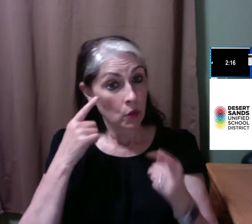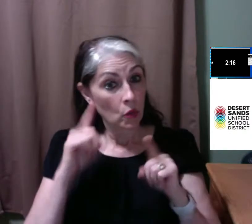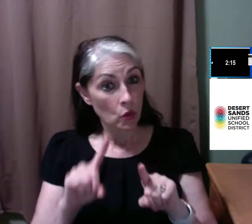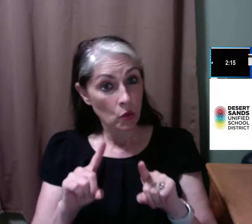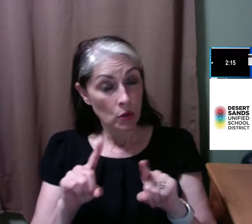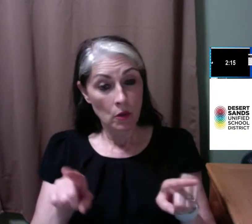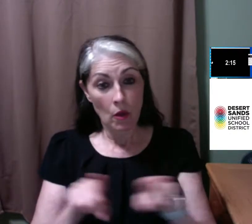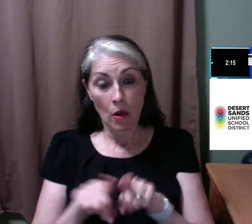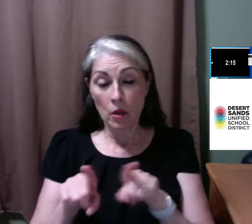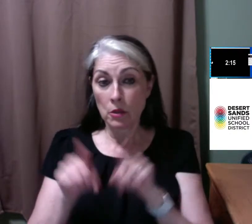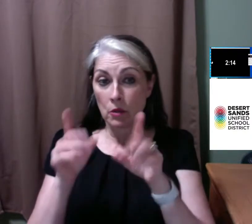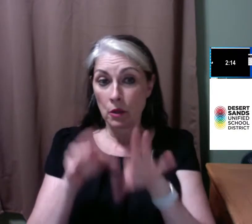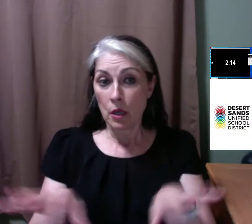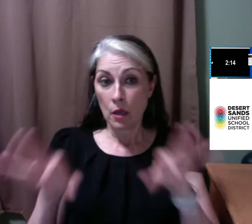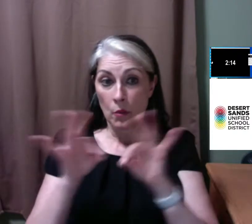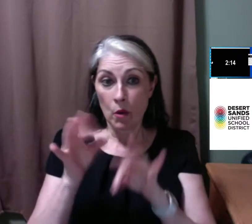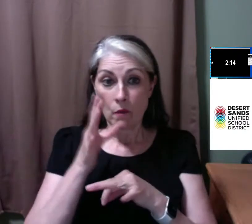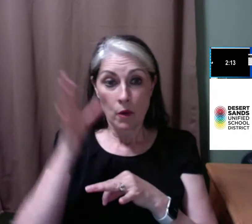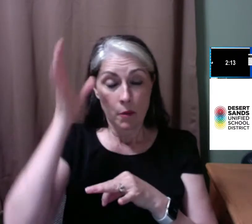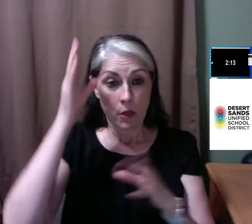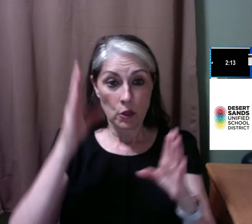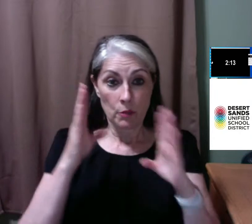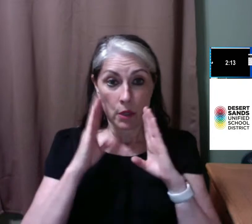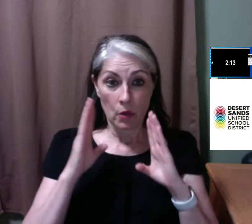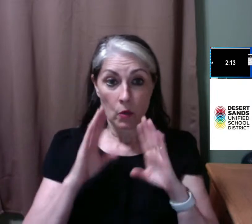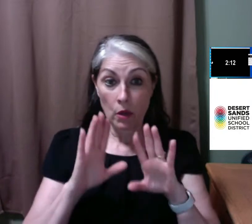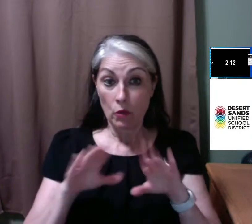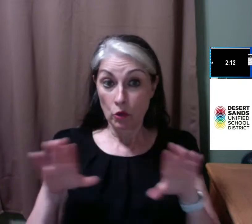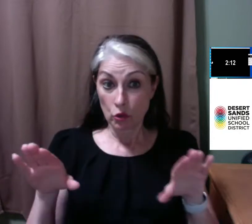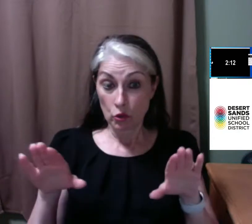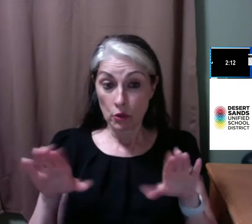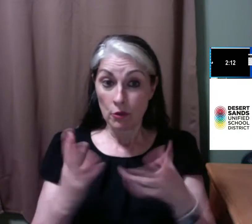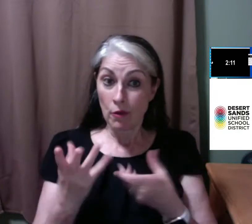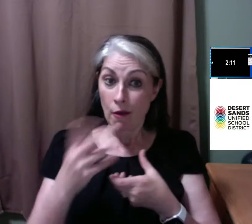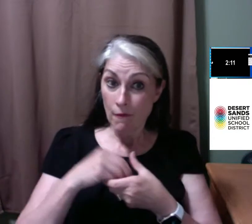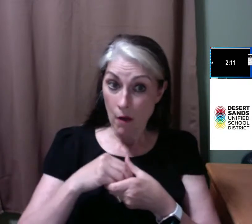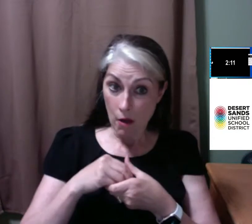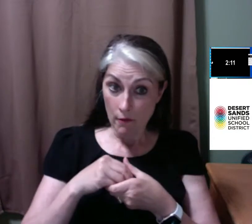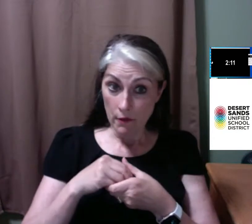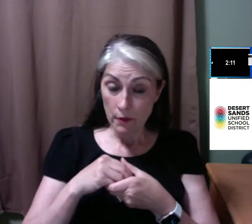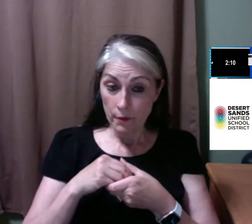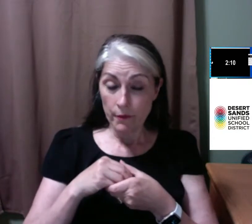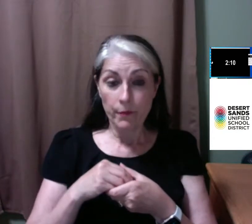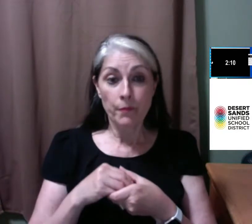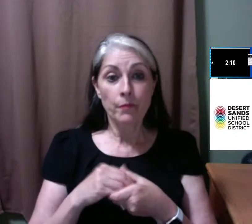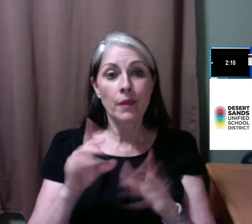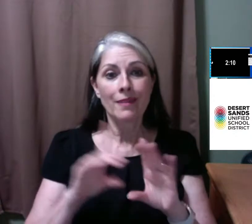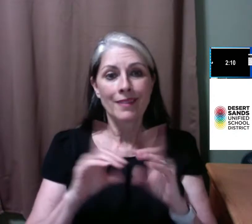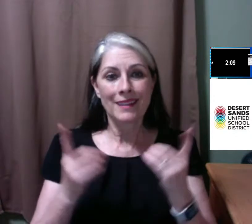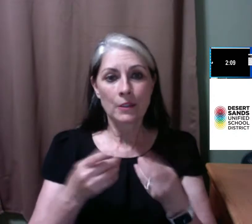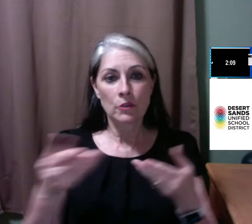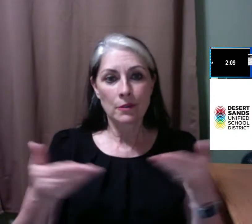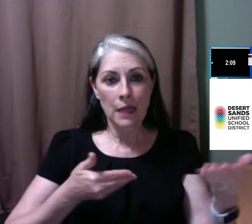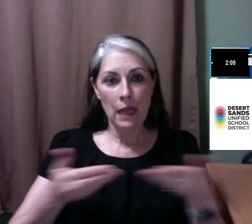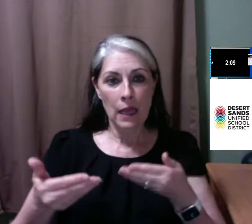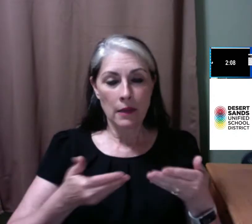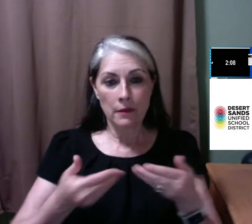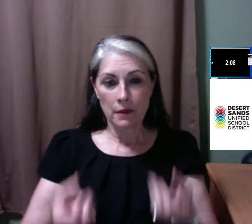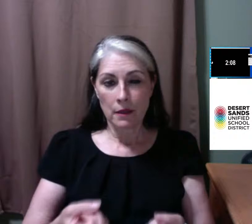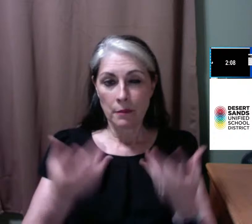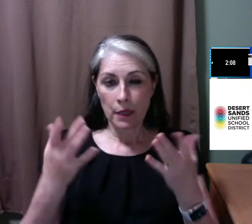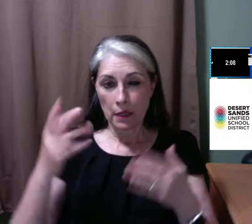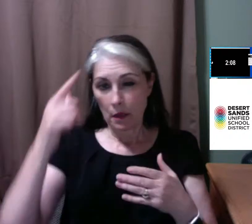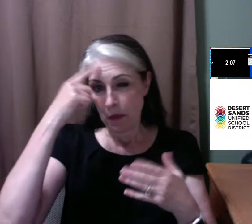it's also important for parents to be aware of what their children are involved with. The district has hired an army of mental